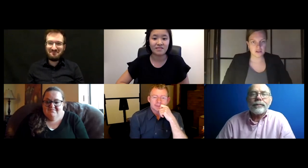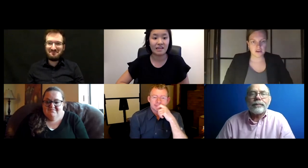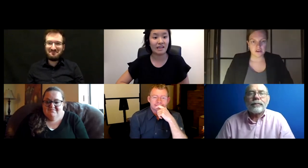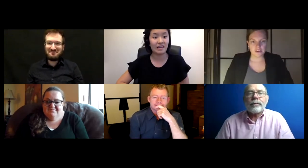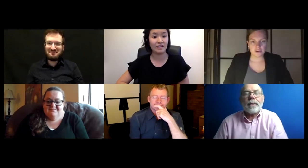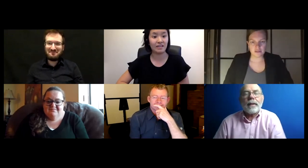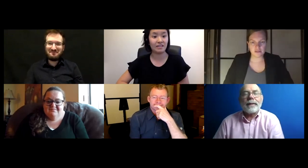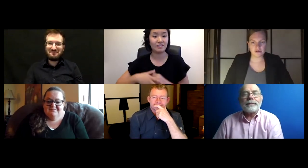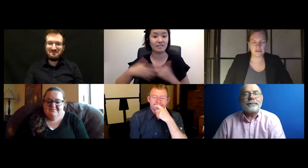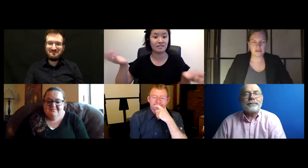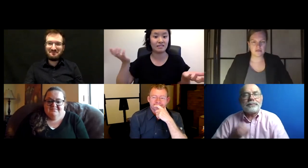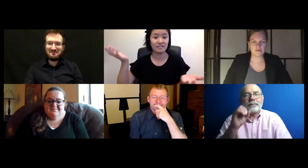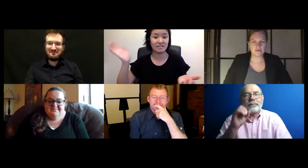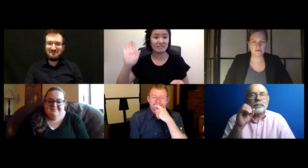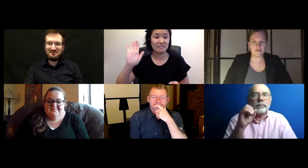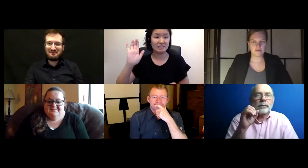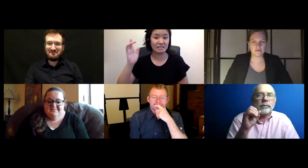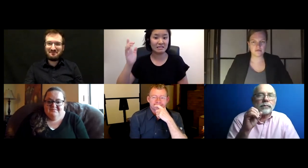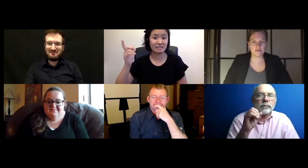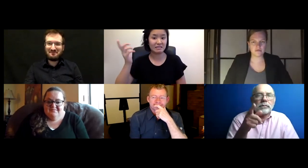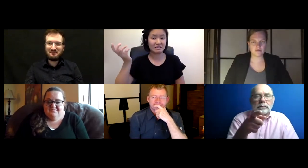I can make a comment if...